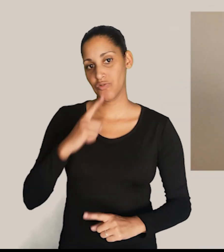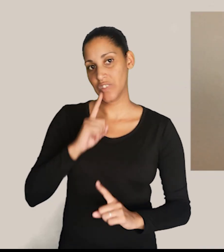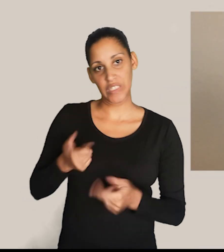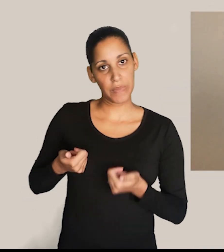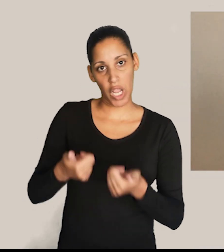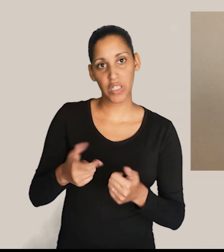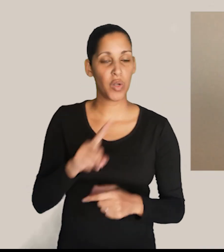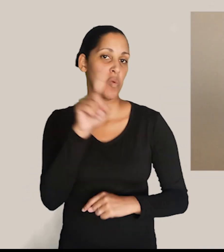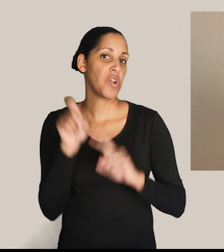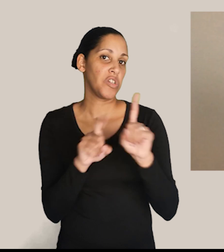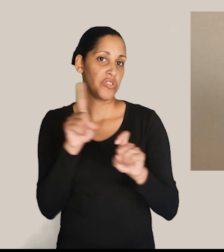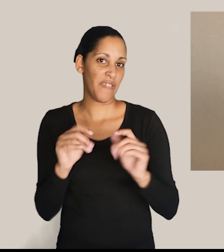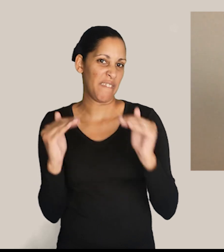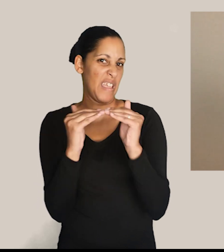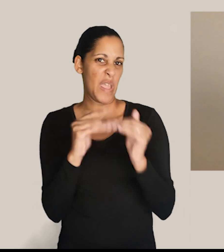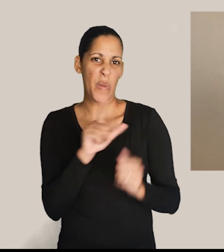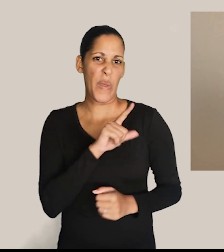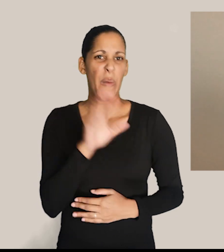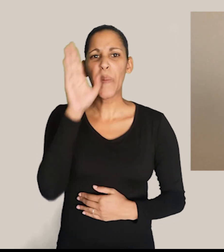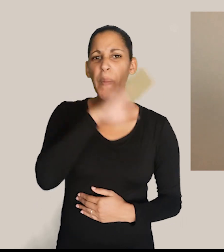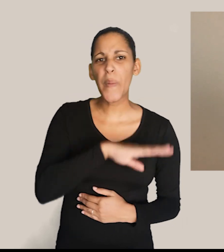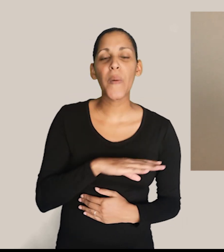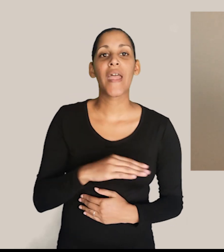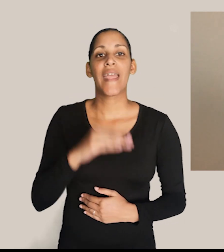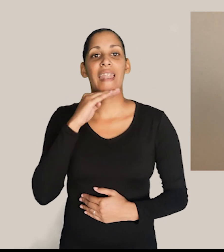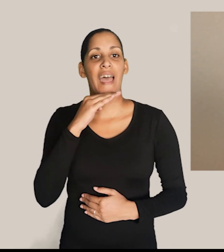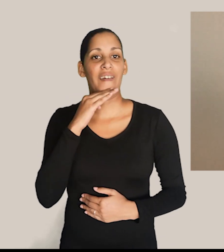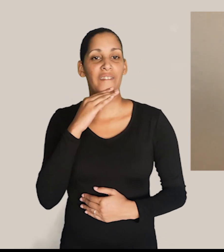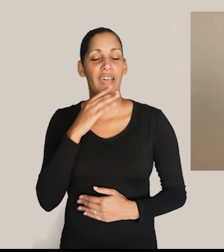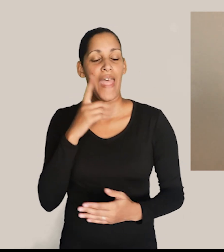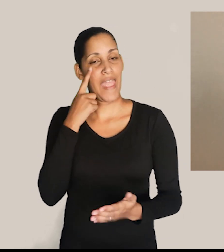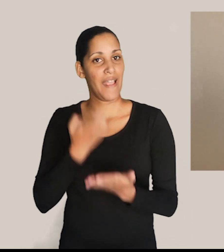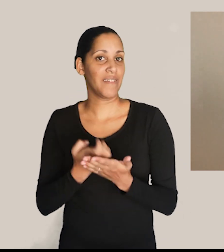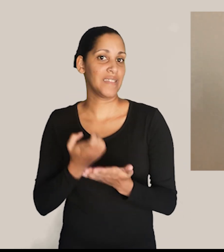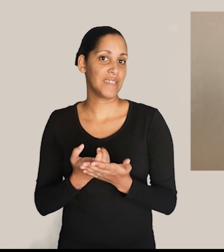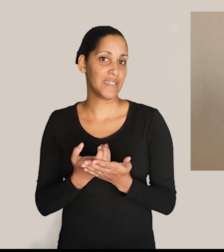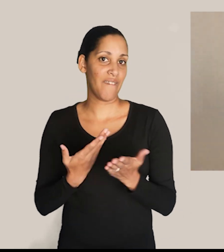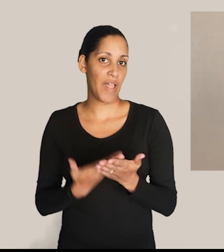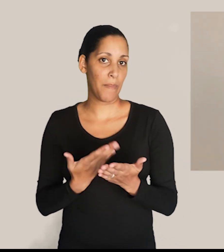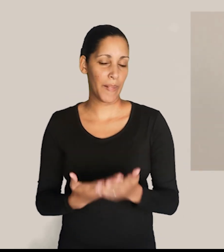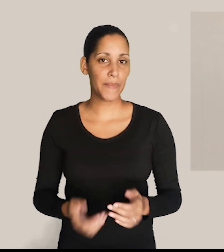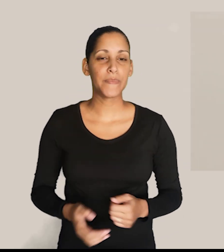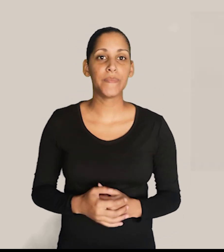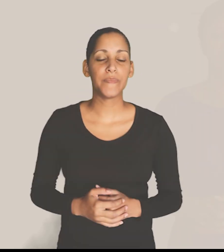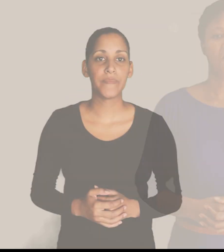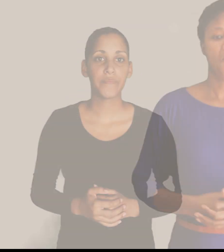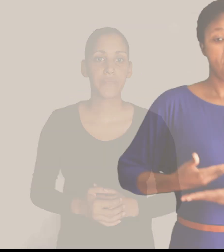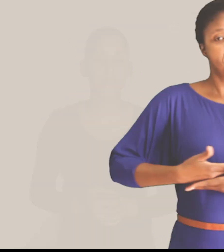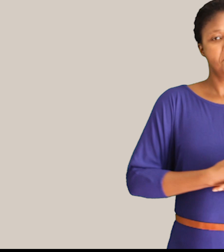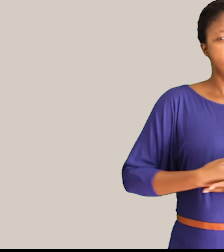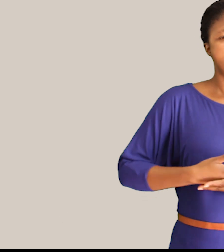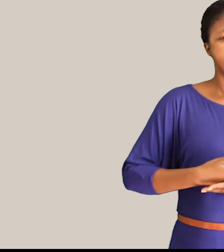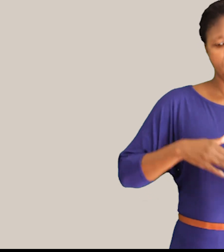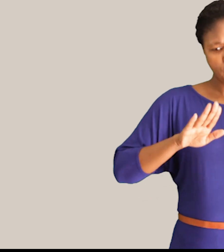Unfortunately, I'm unable to respond to this question fairly as there's not enough evidence available.